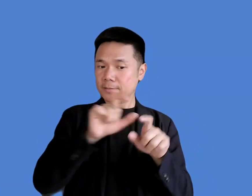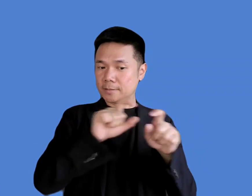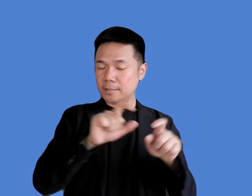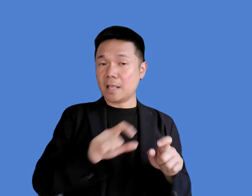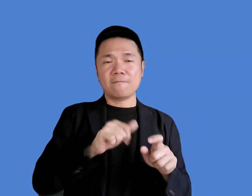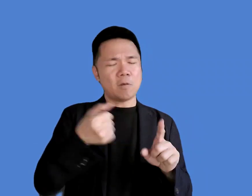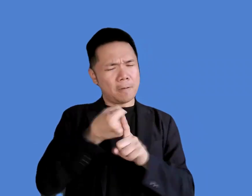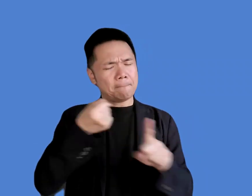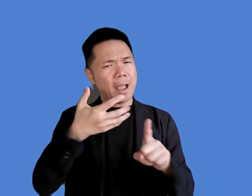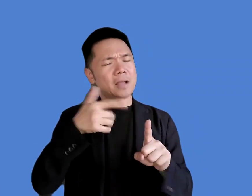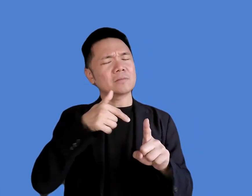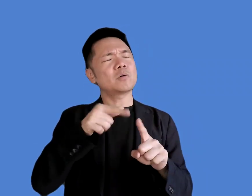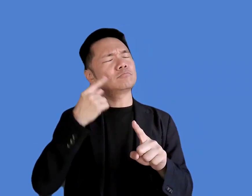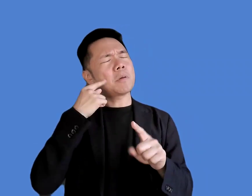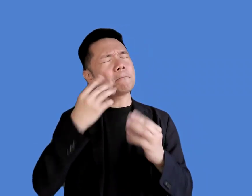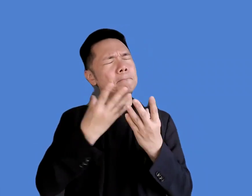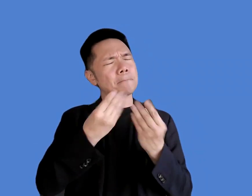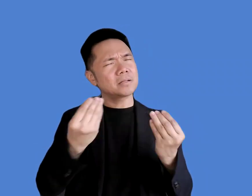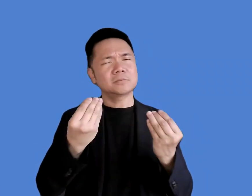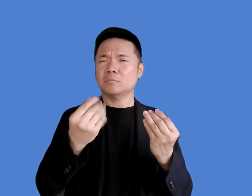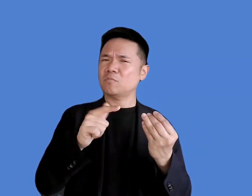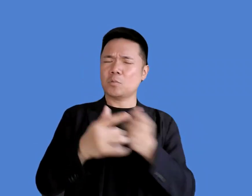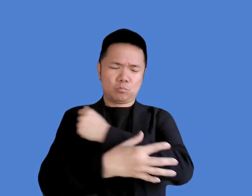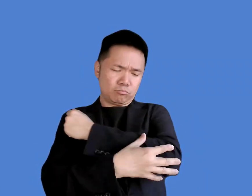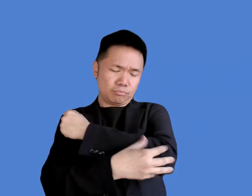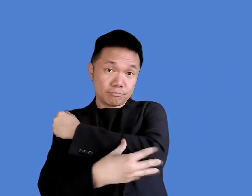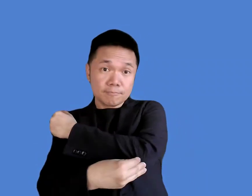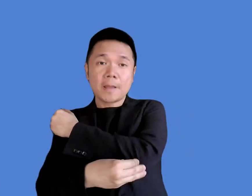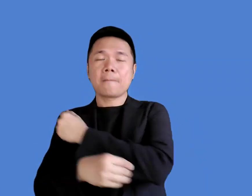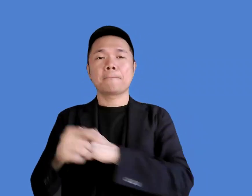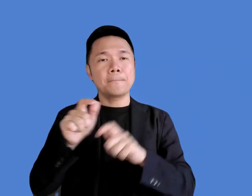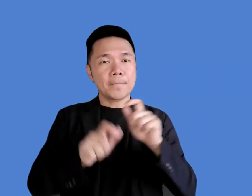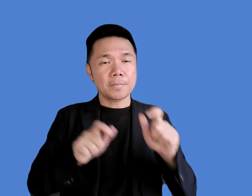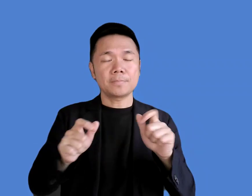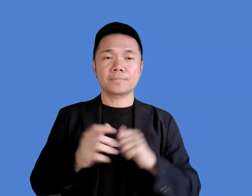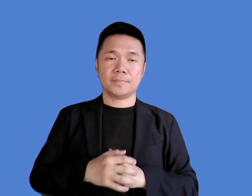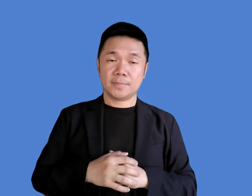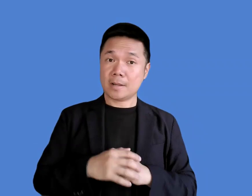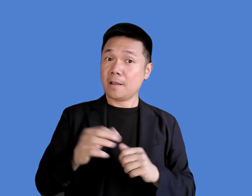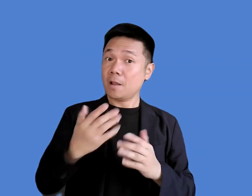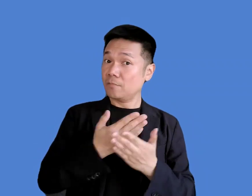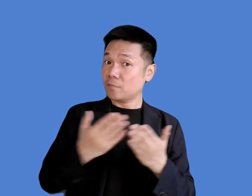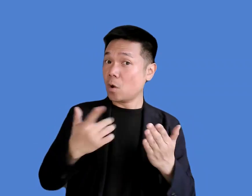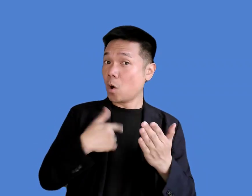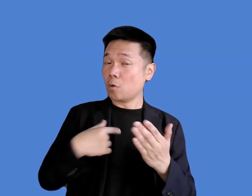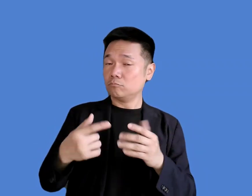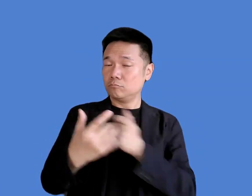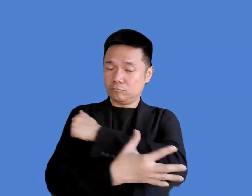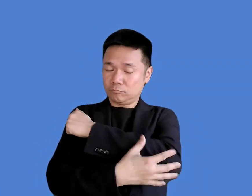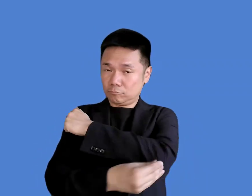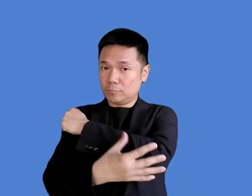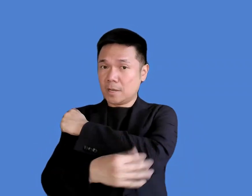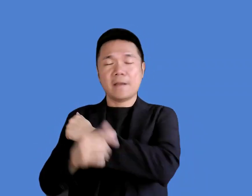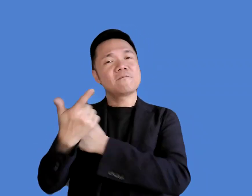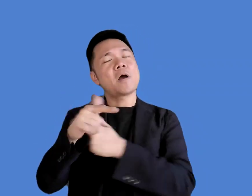impact for millions of low-income population consumers or entrepreneurs through